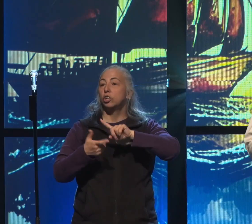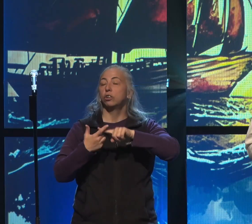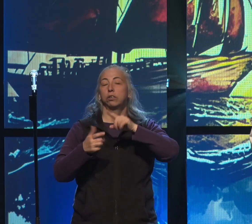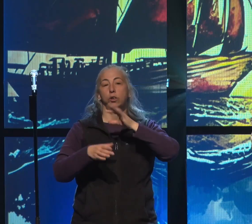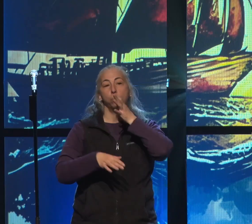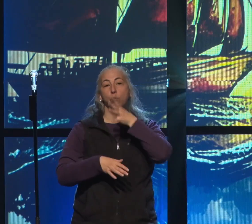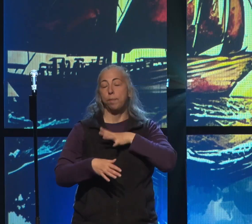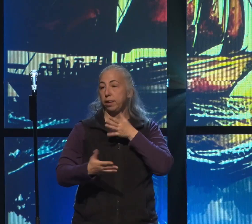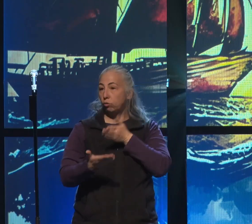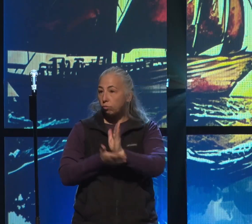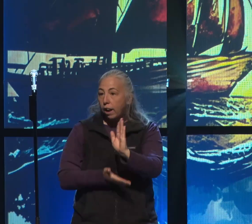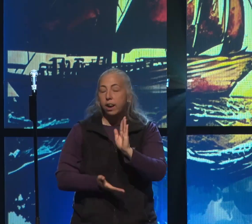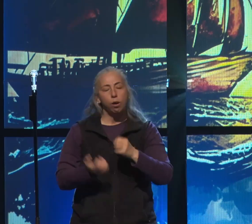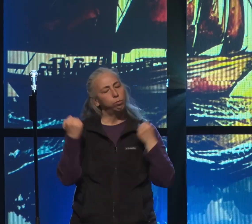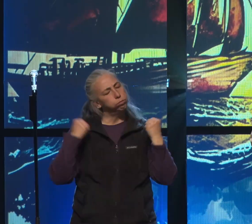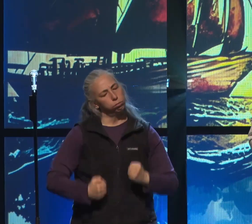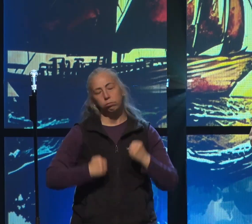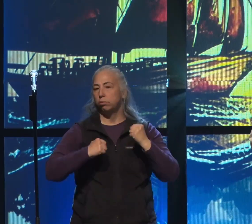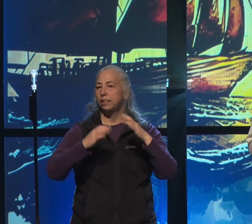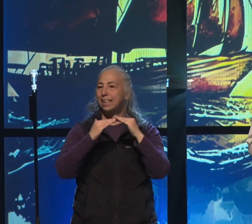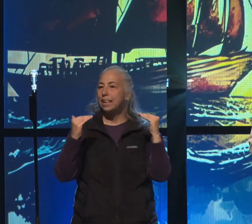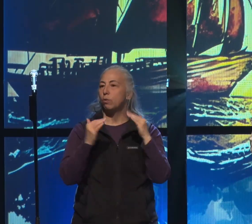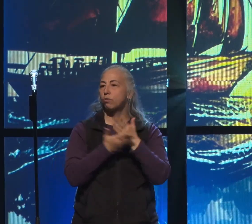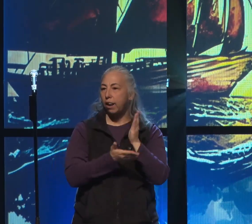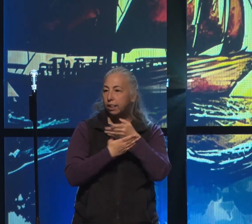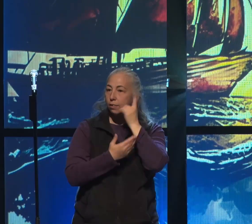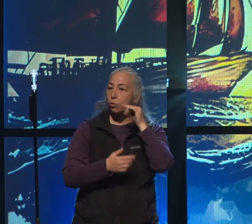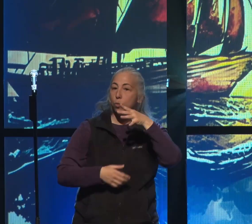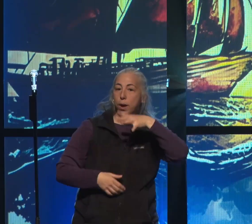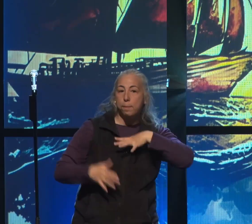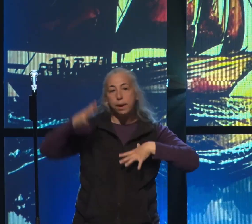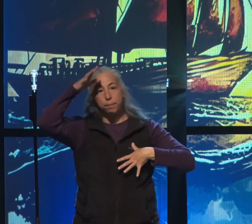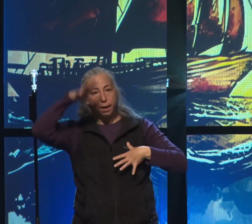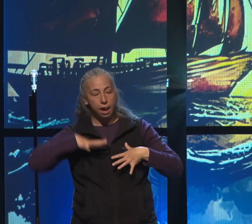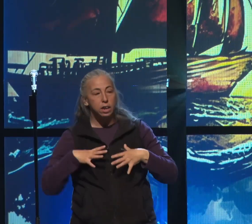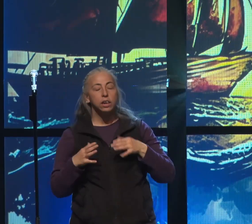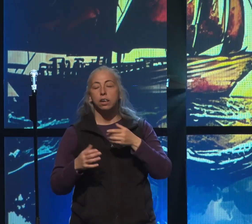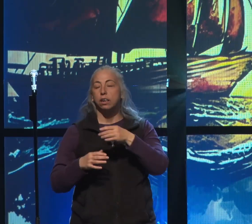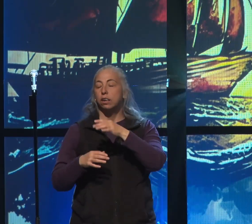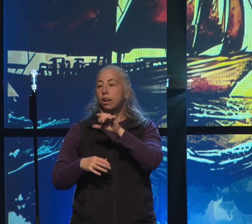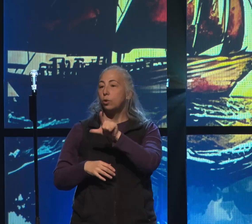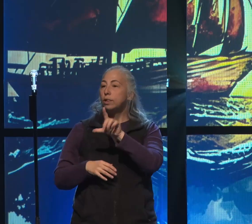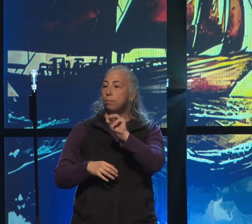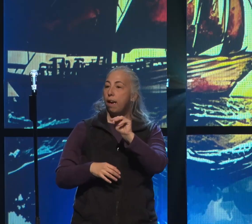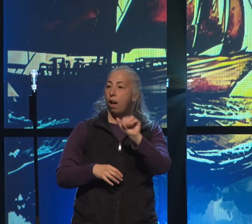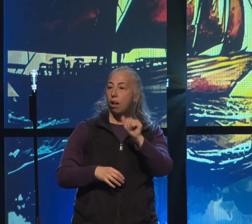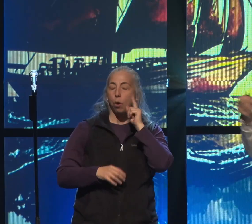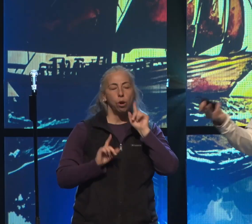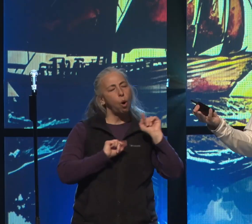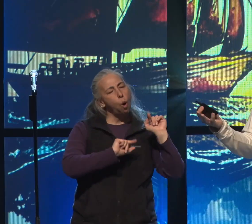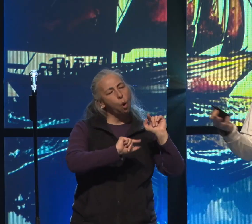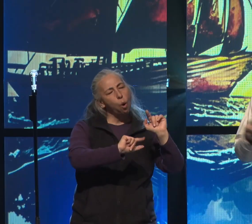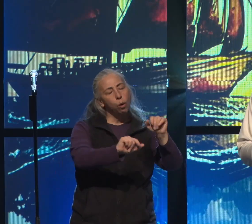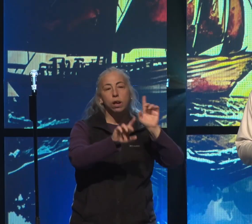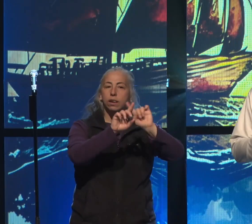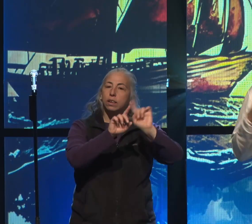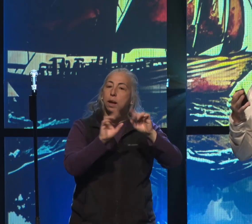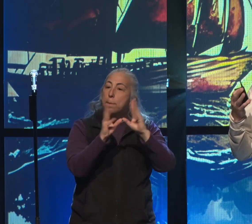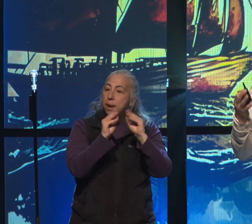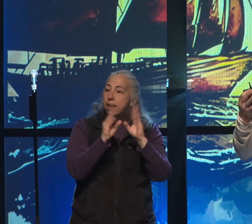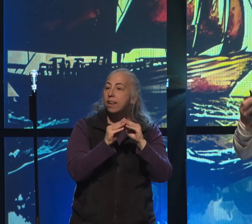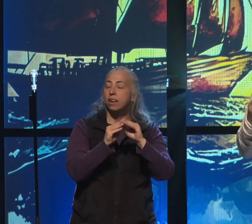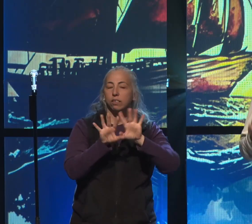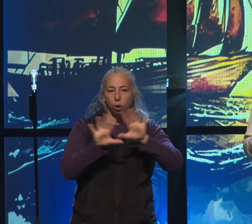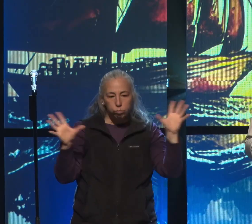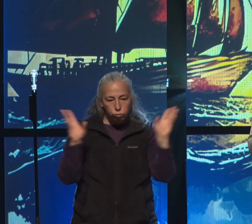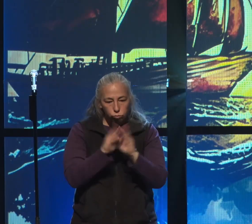believed strongly in equal rights for women. She would attend lots of meetings and rallies of women's suffrage. And she corresponded with some